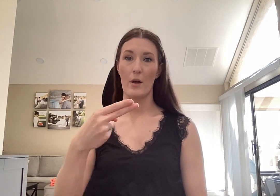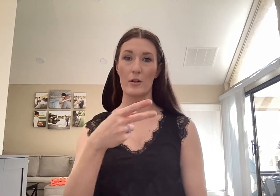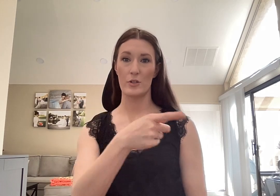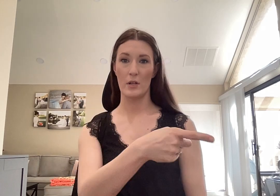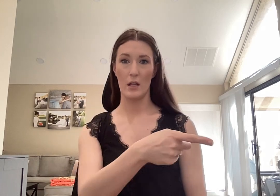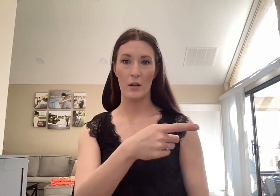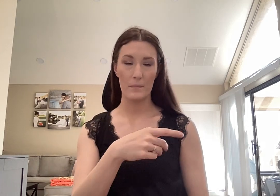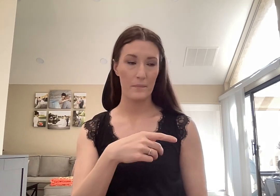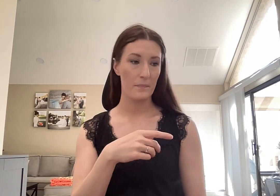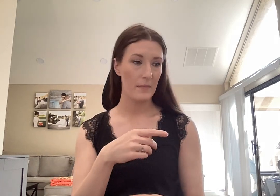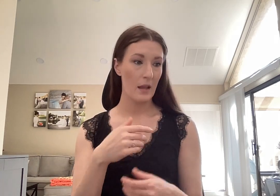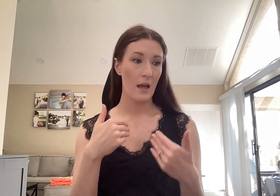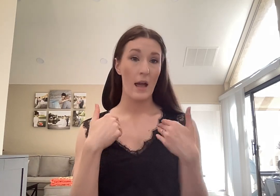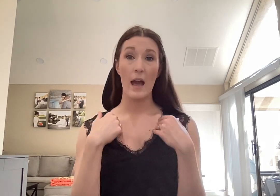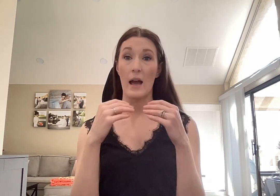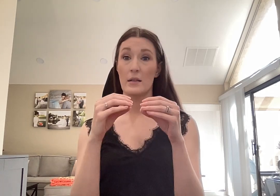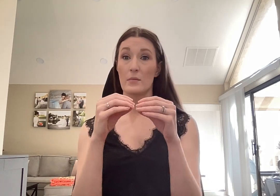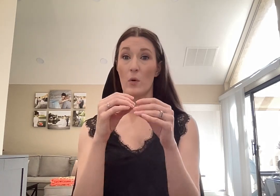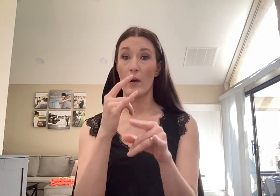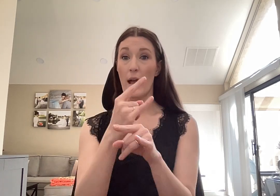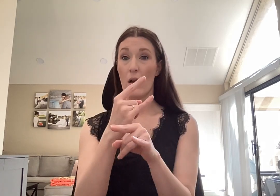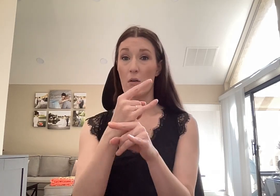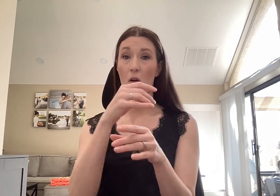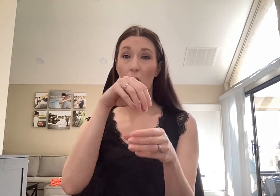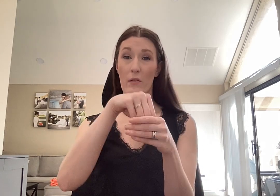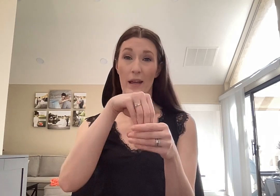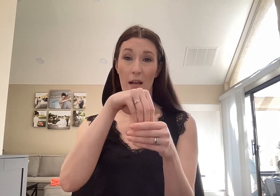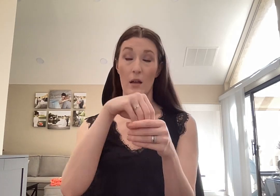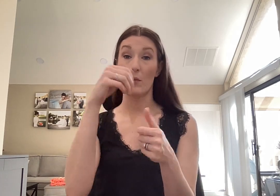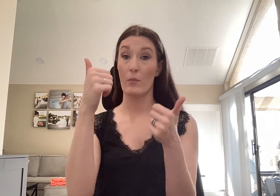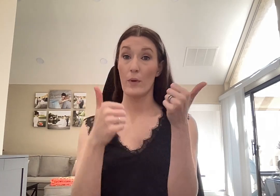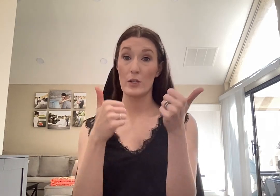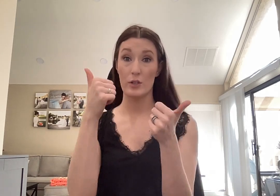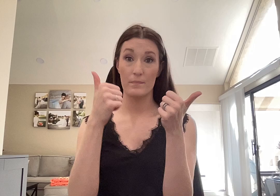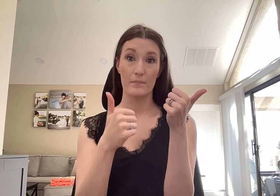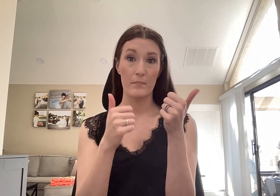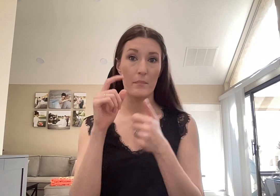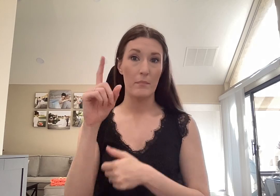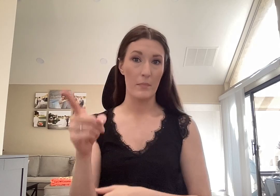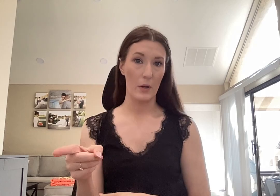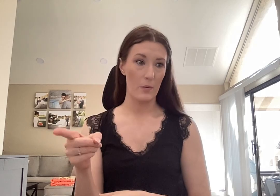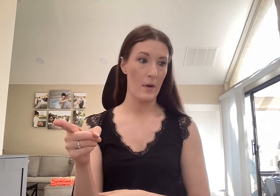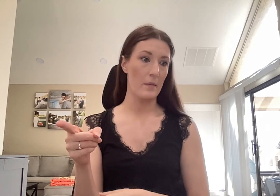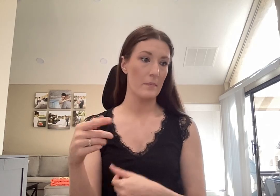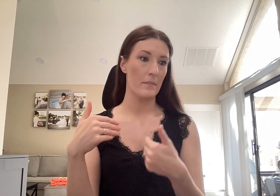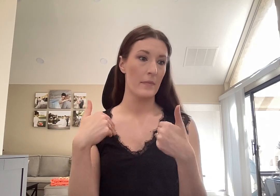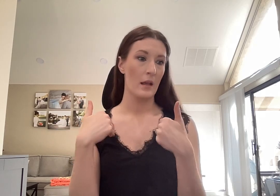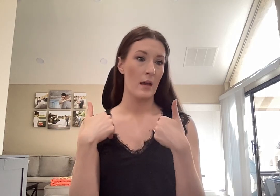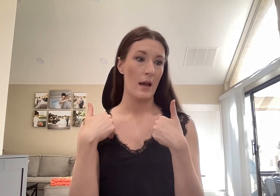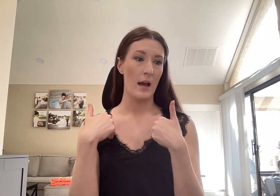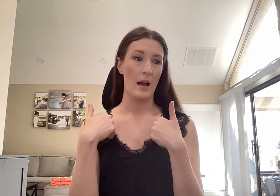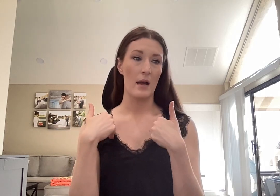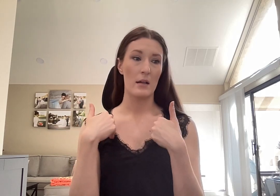Mouthwash here. Has more alcohol in it, which beer and wine